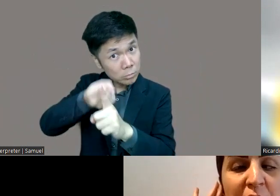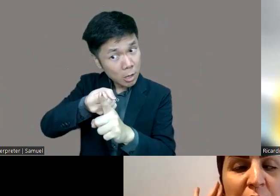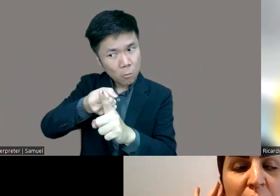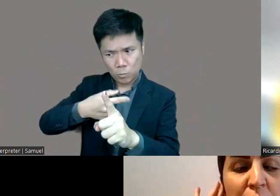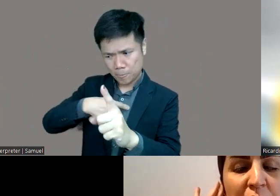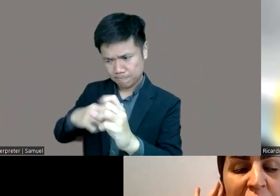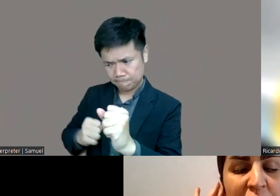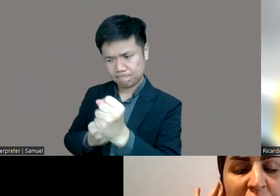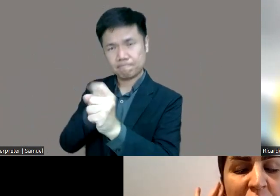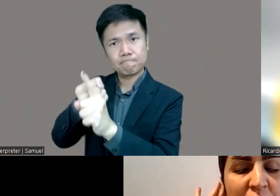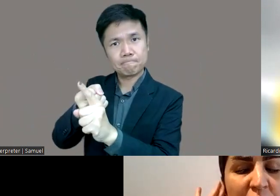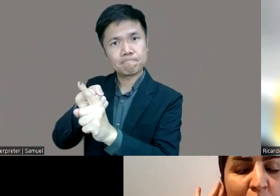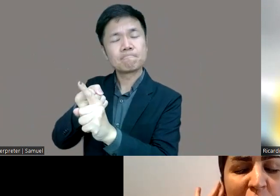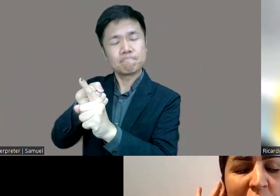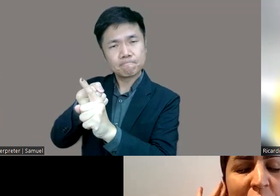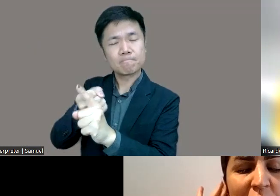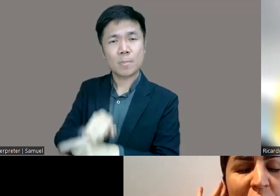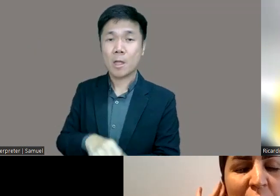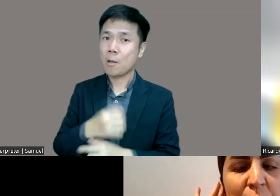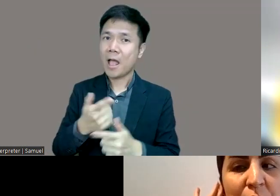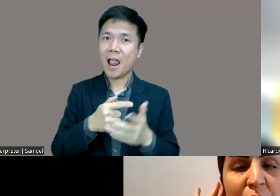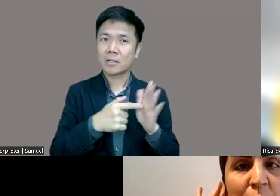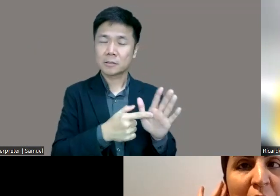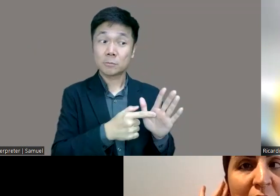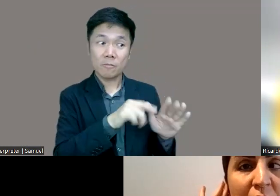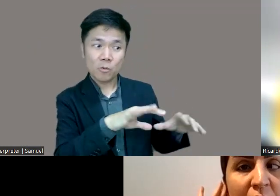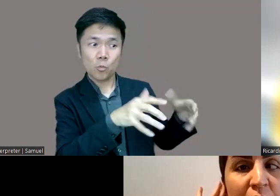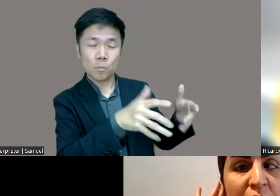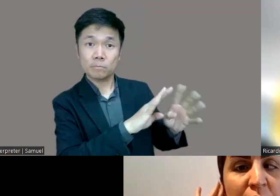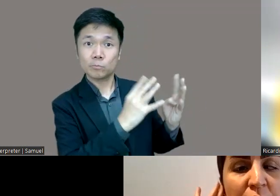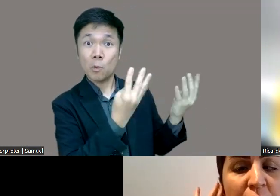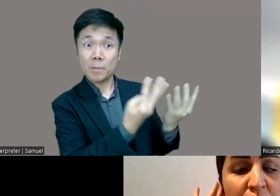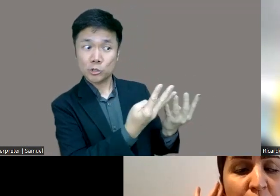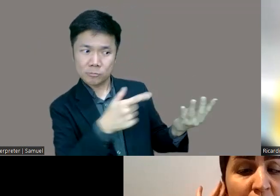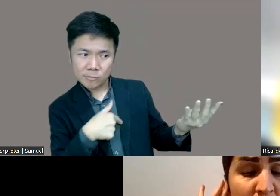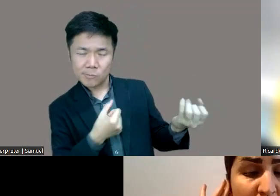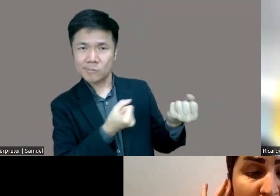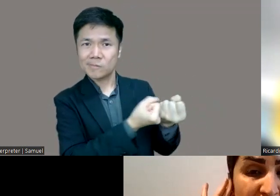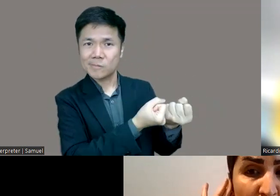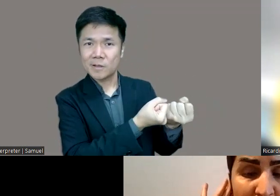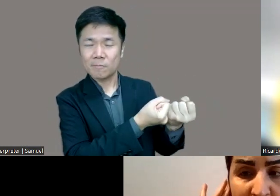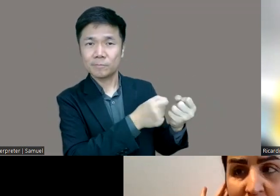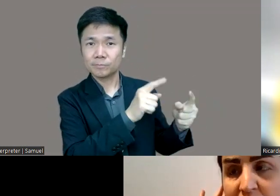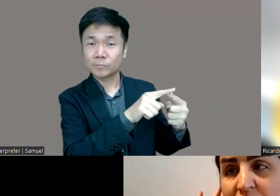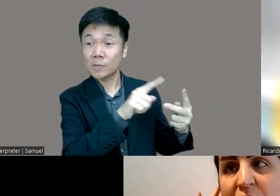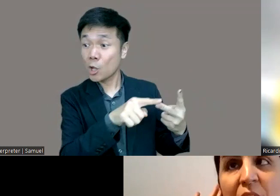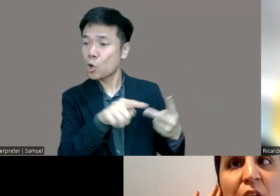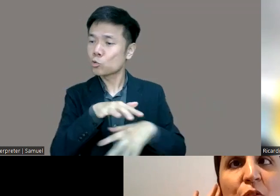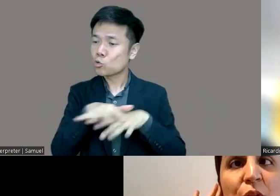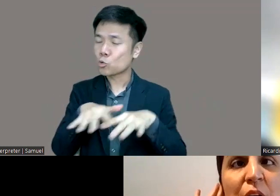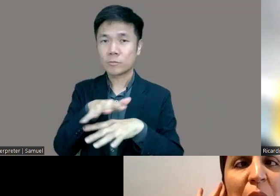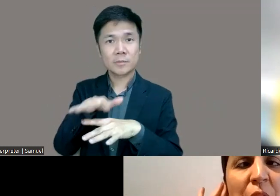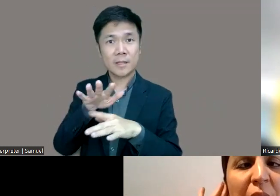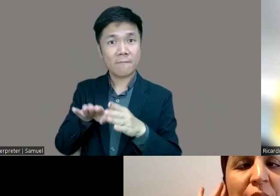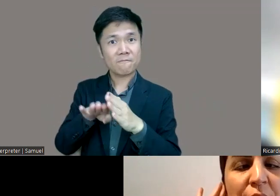or, you know, we have connections with the missions, for example. We worked with the Swedish Development Agency.